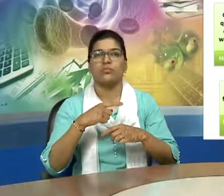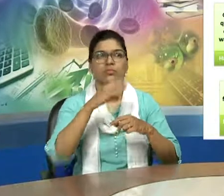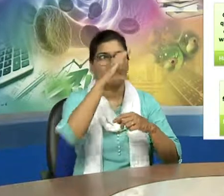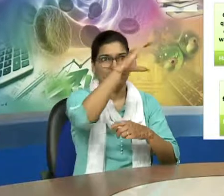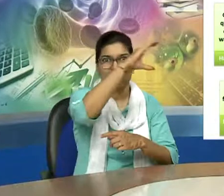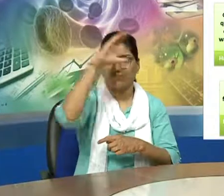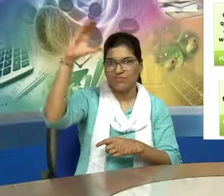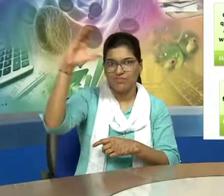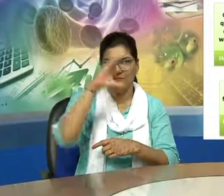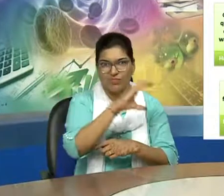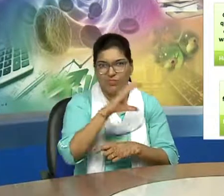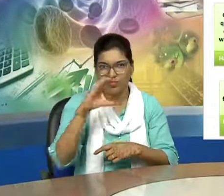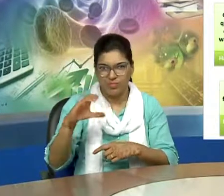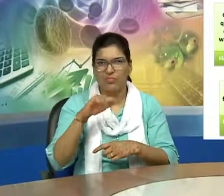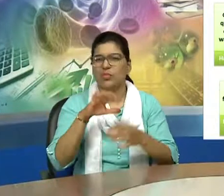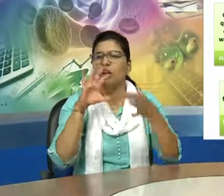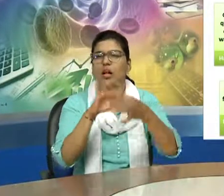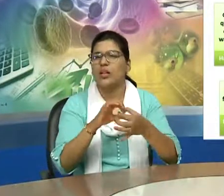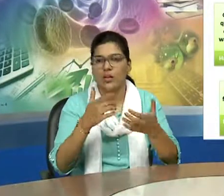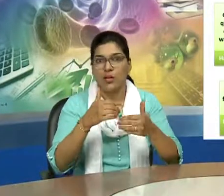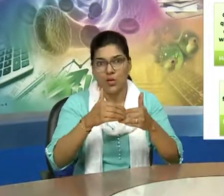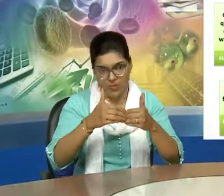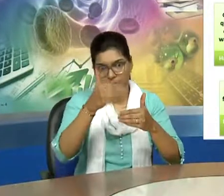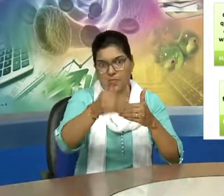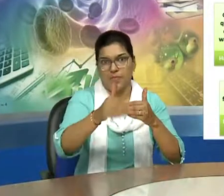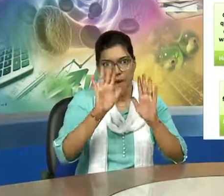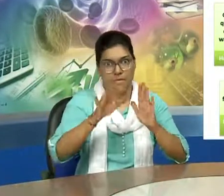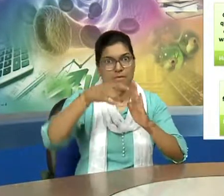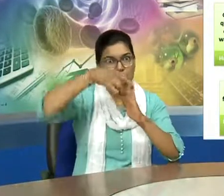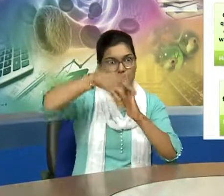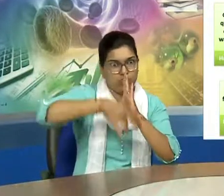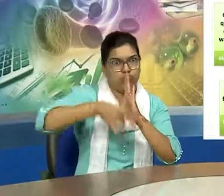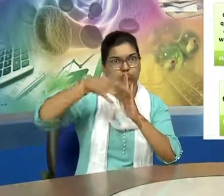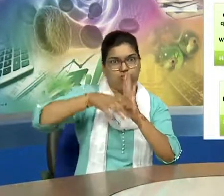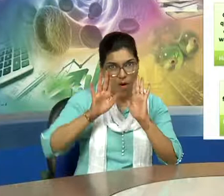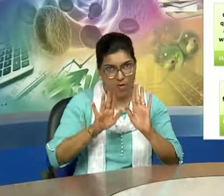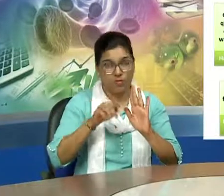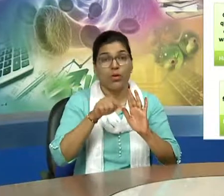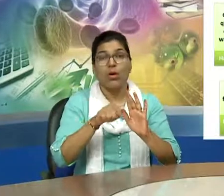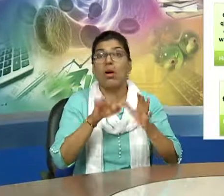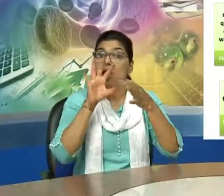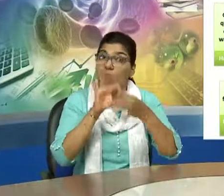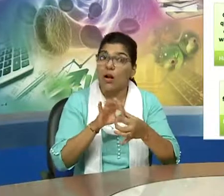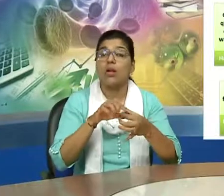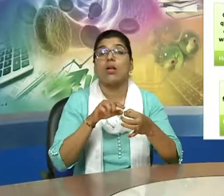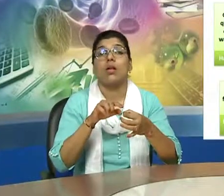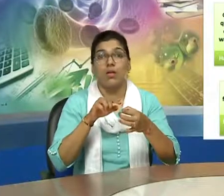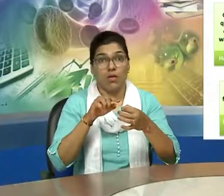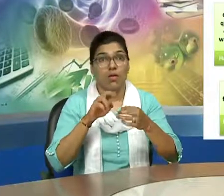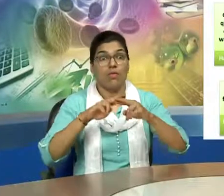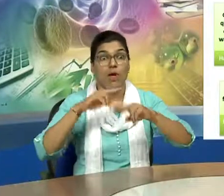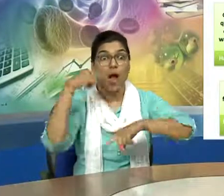As you all have seen the image, we will discuss this image